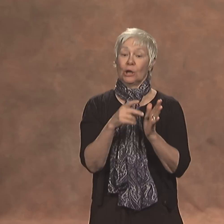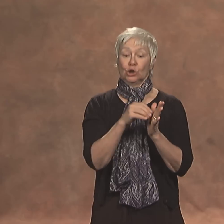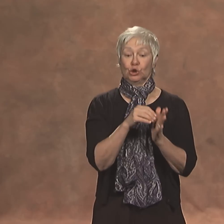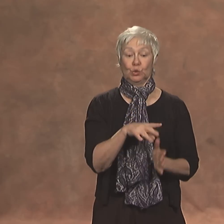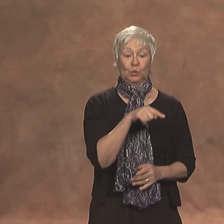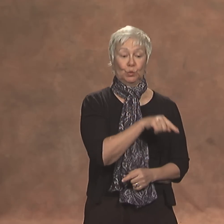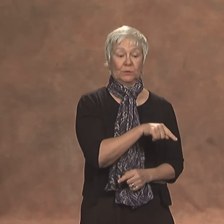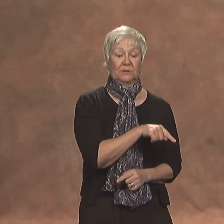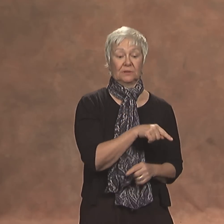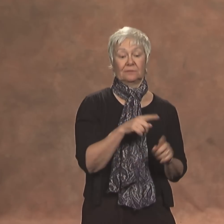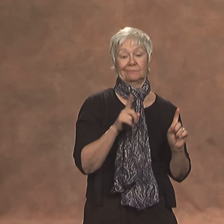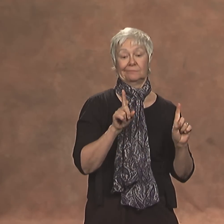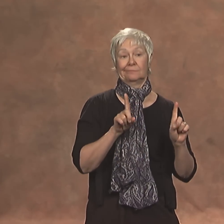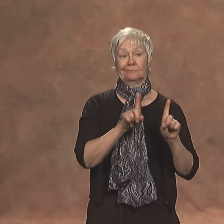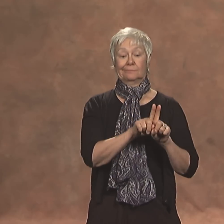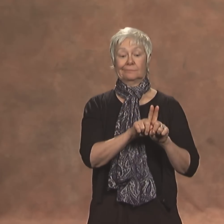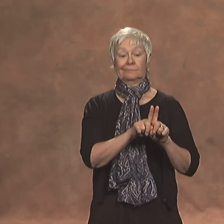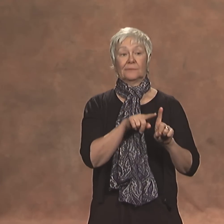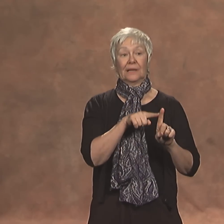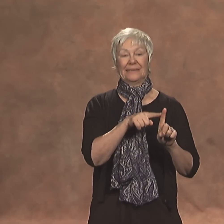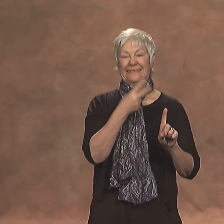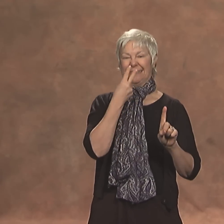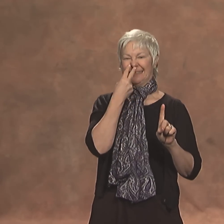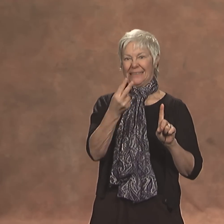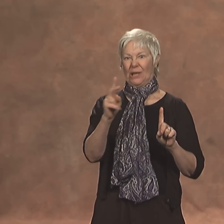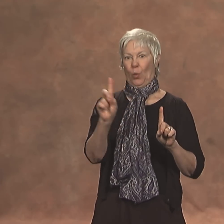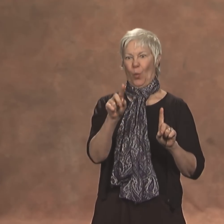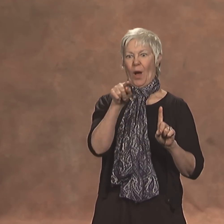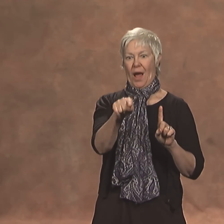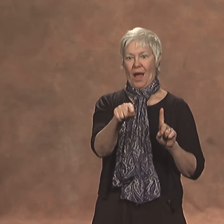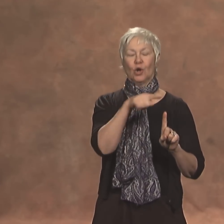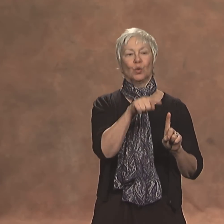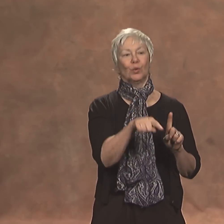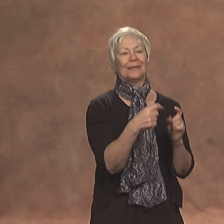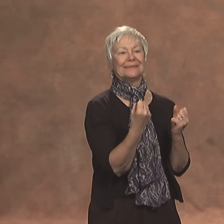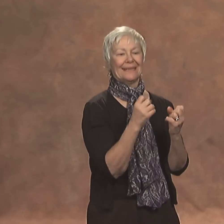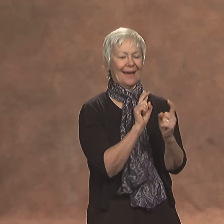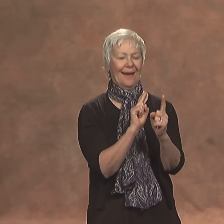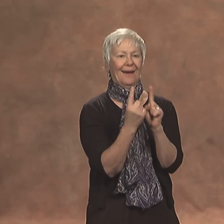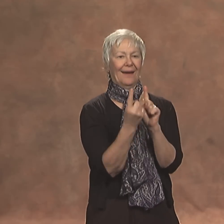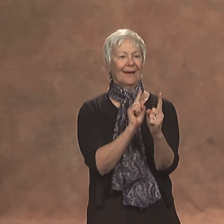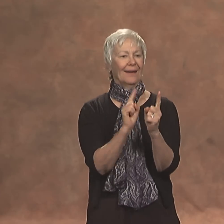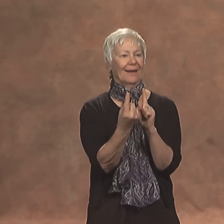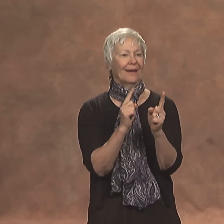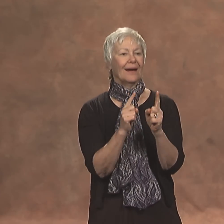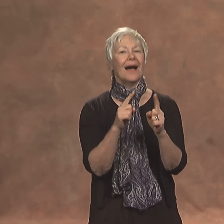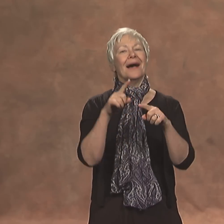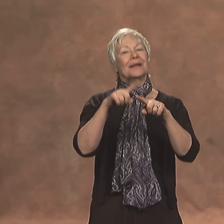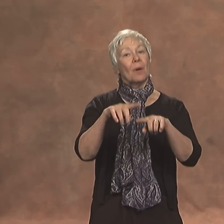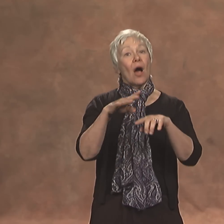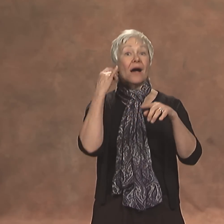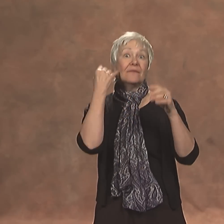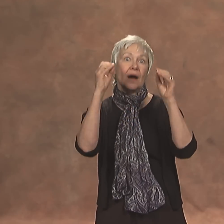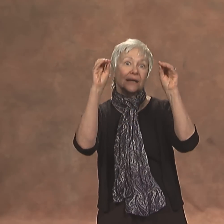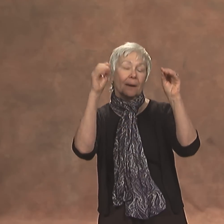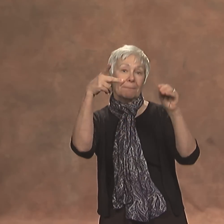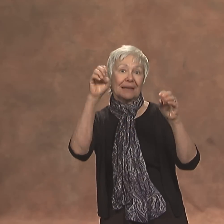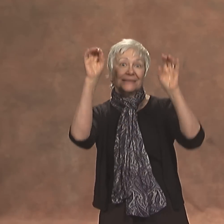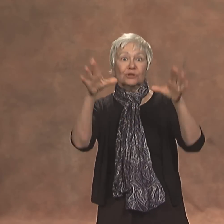actually work very closely with the student and walk around with the